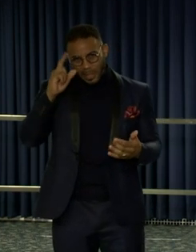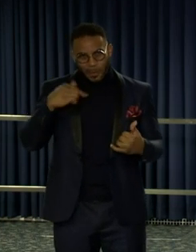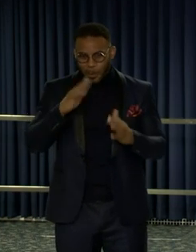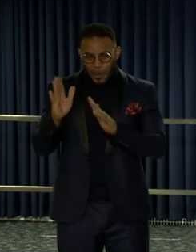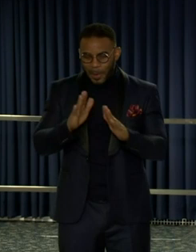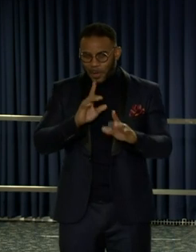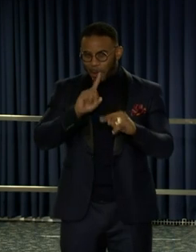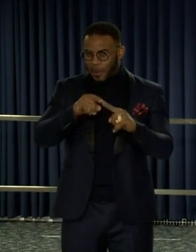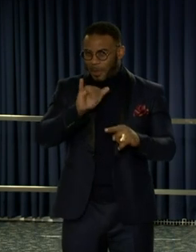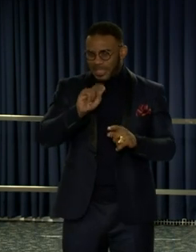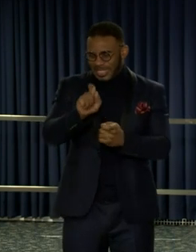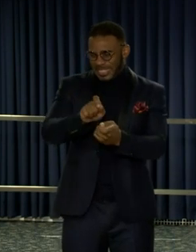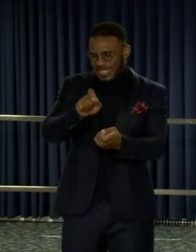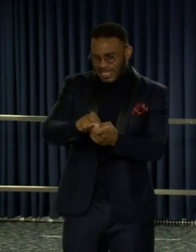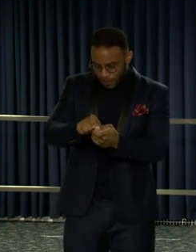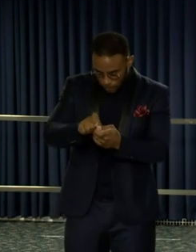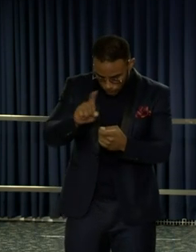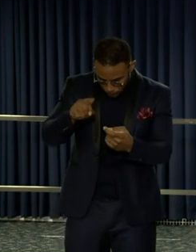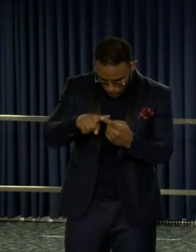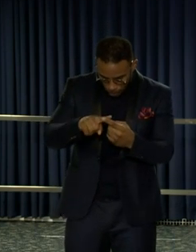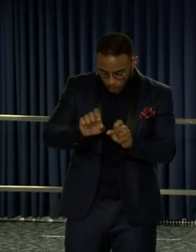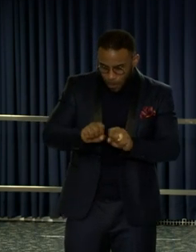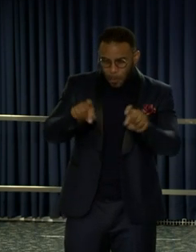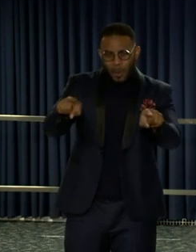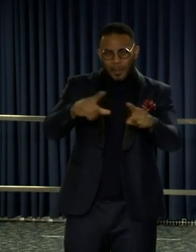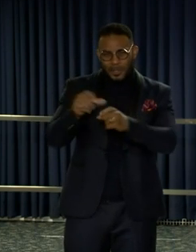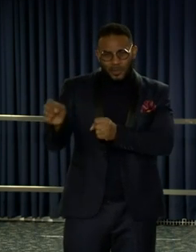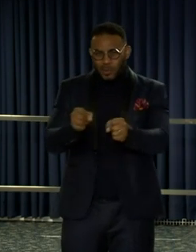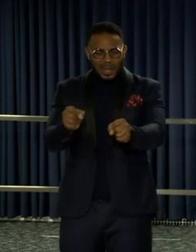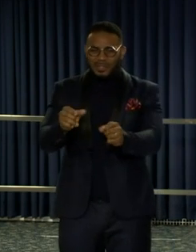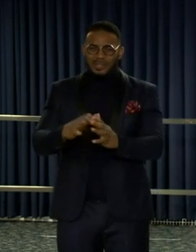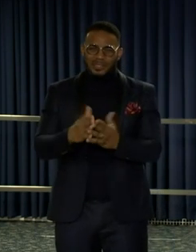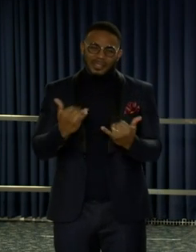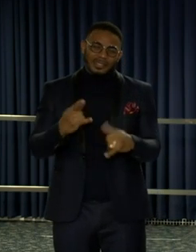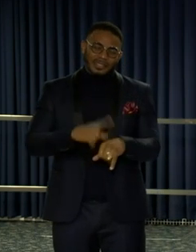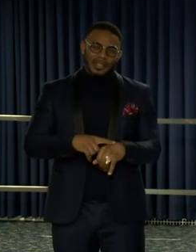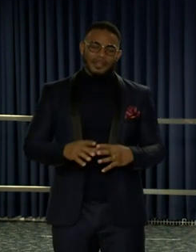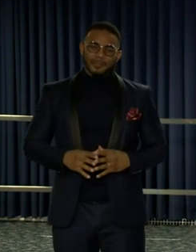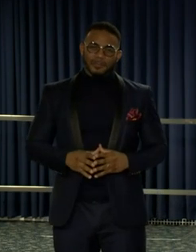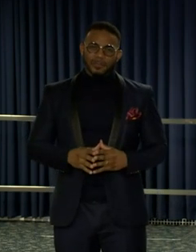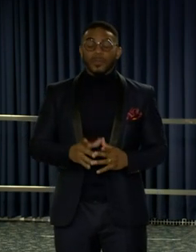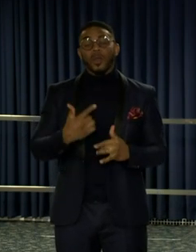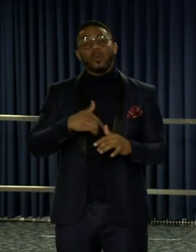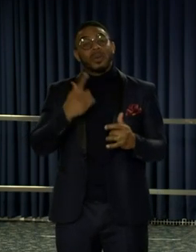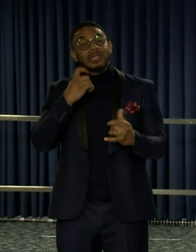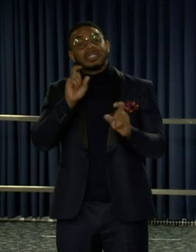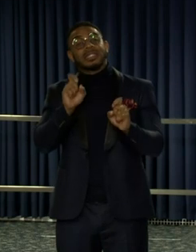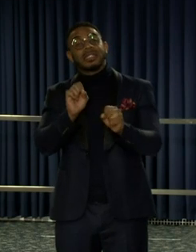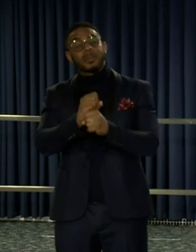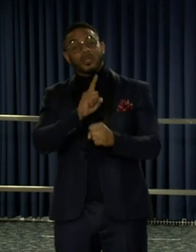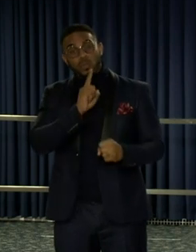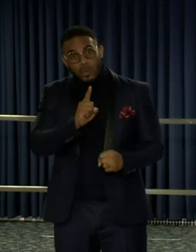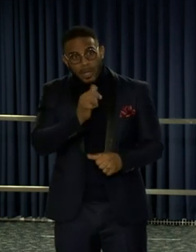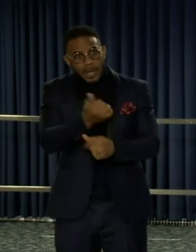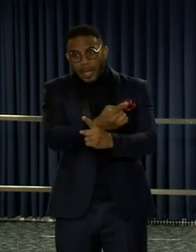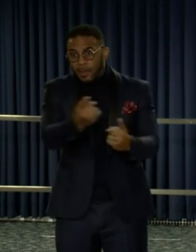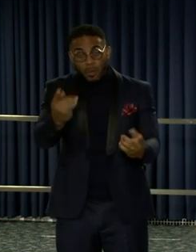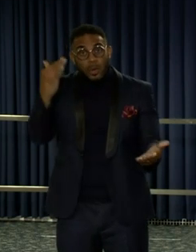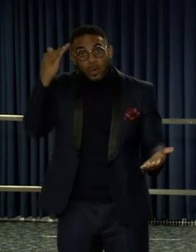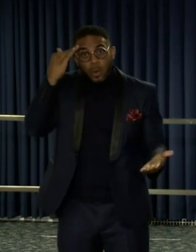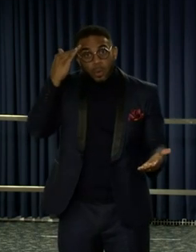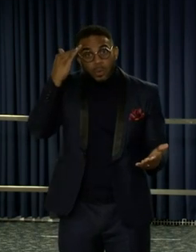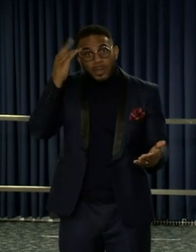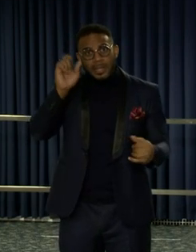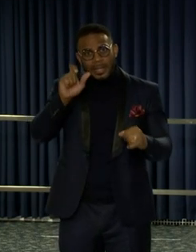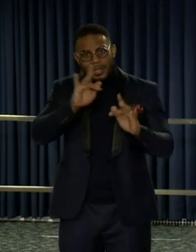we're prepared to talk about specifics about deployment and strategy at this stage. What we just need to make sure that everybody knows